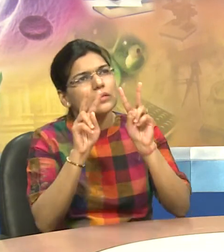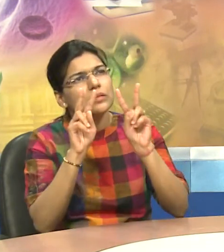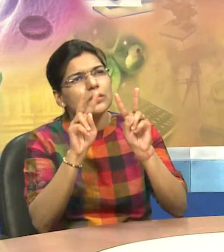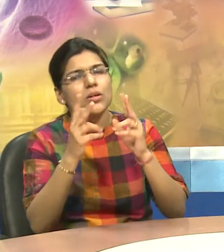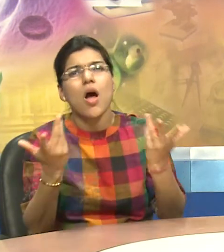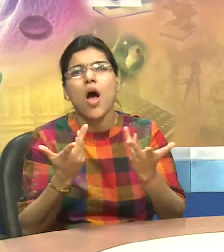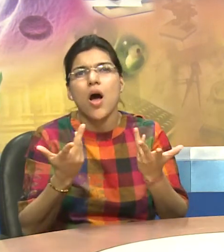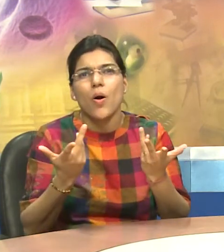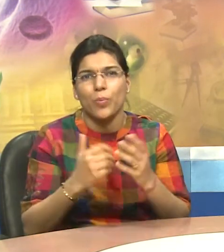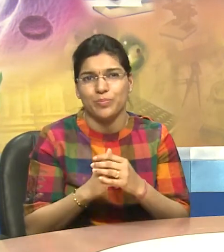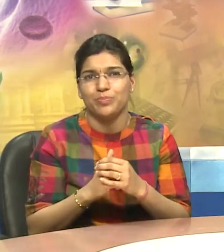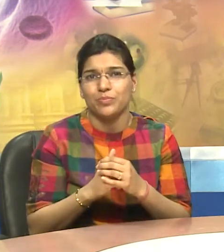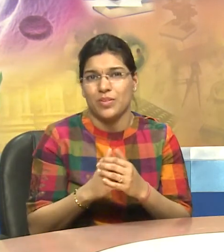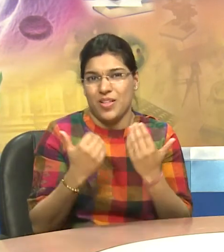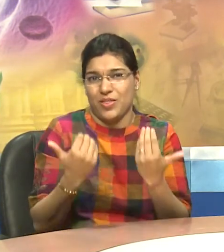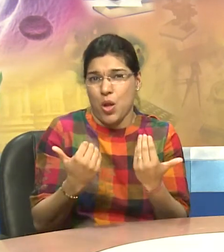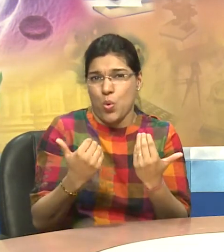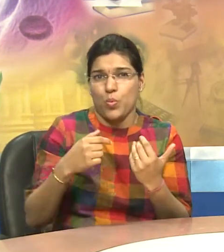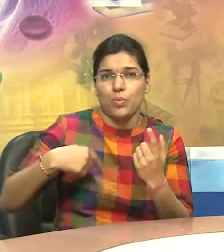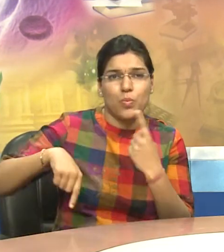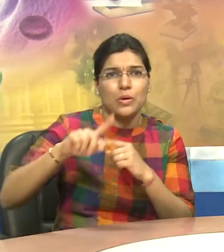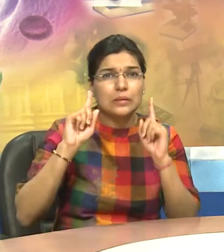For some days, you may observe yourself